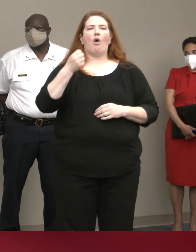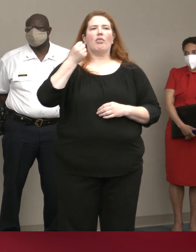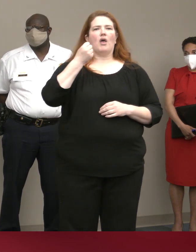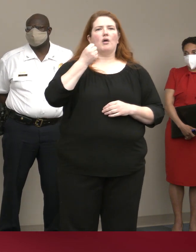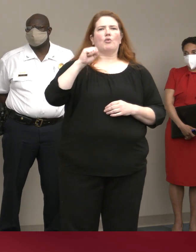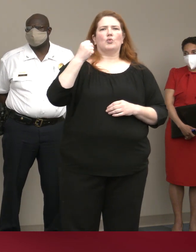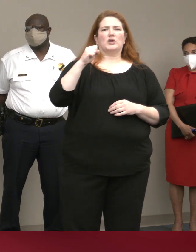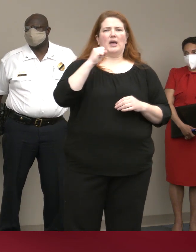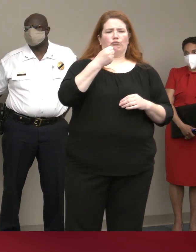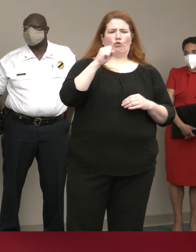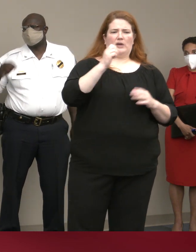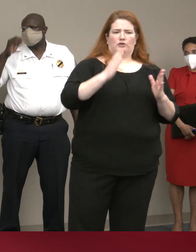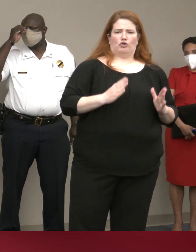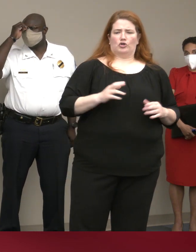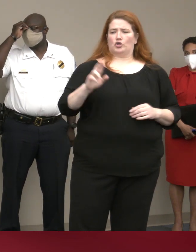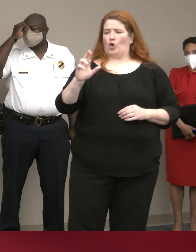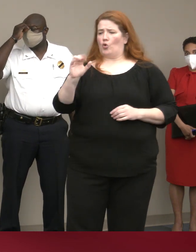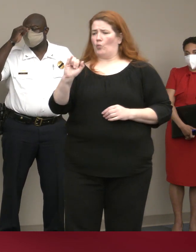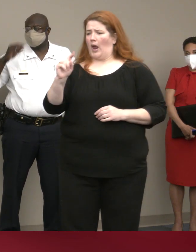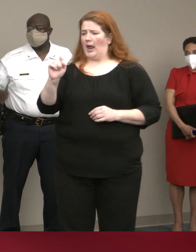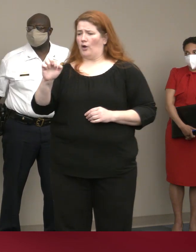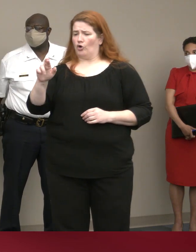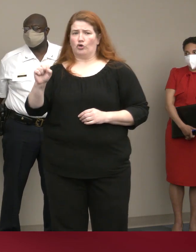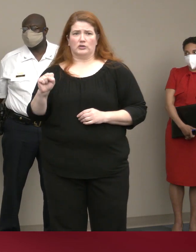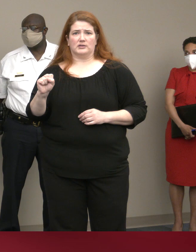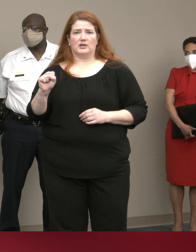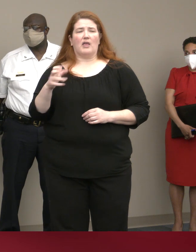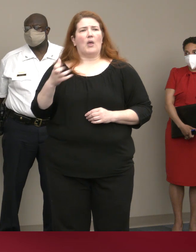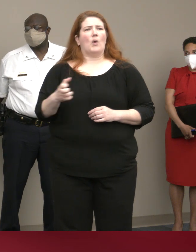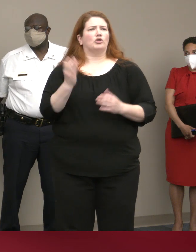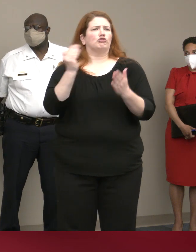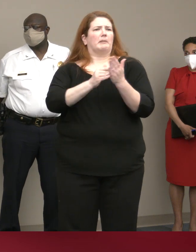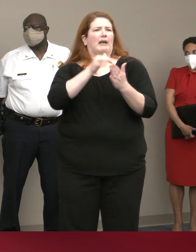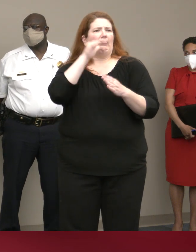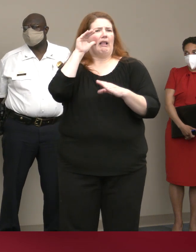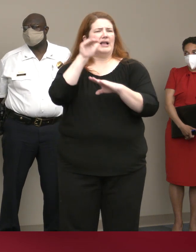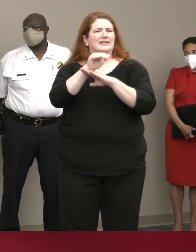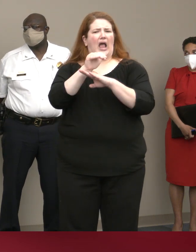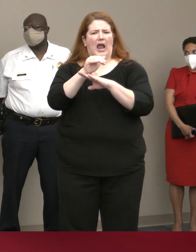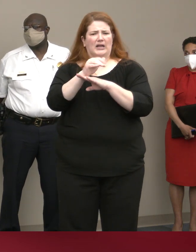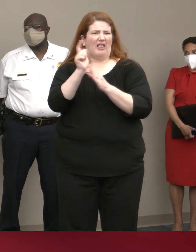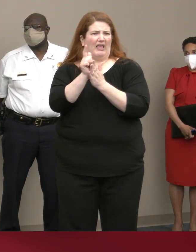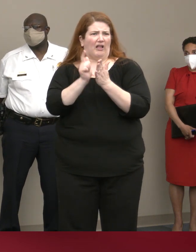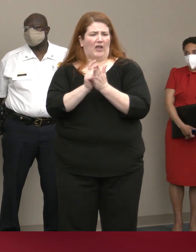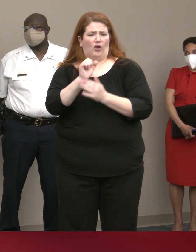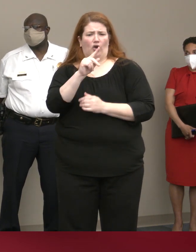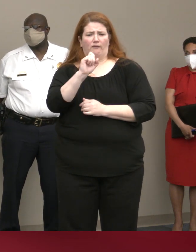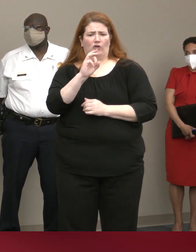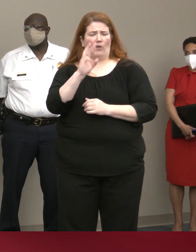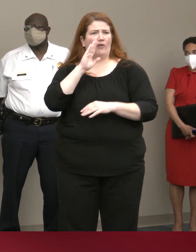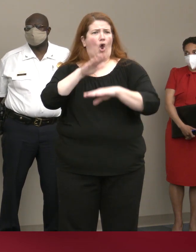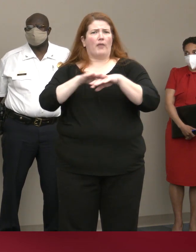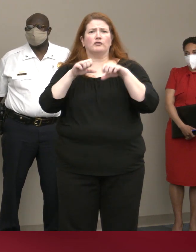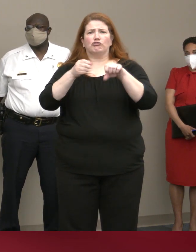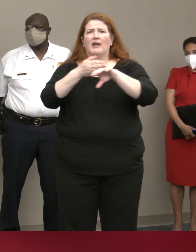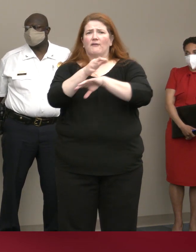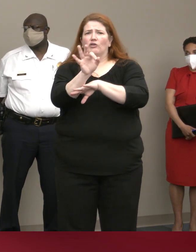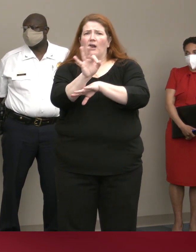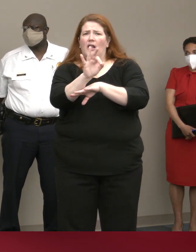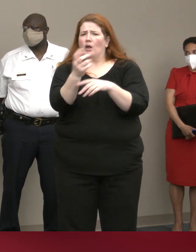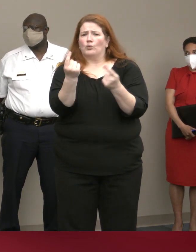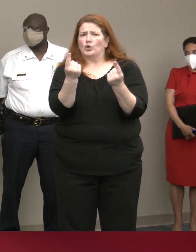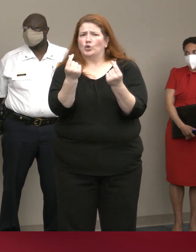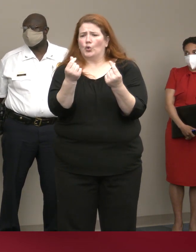want to go out and repeat last night, how does it work legally with this curfew? If they step foot on the street after 9 o'clock, what could happen